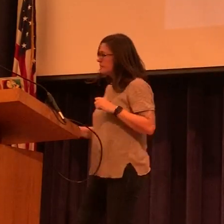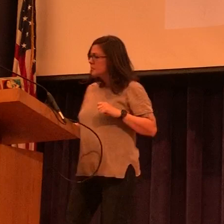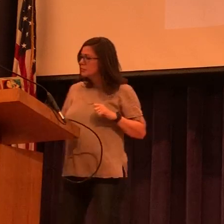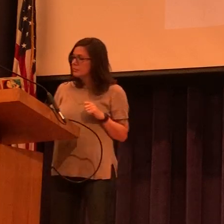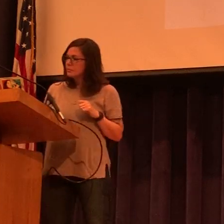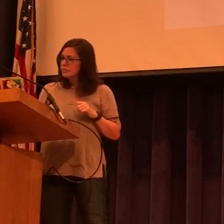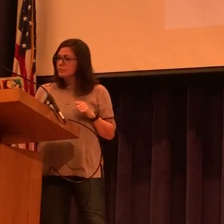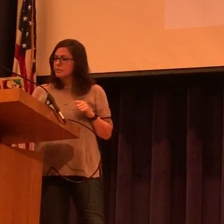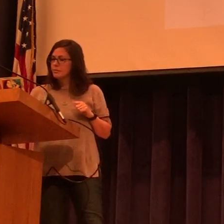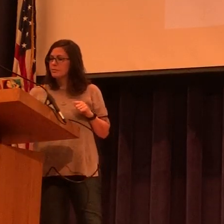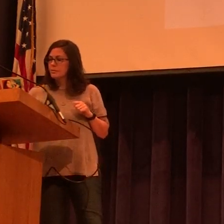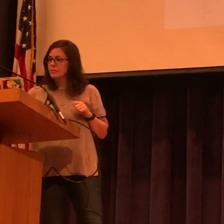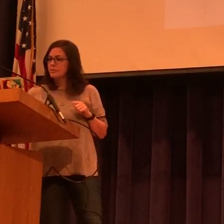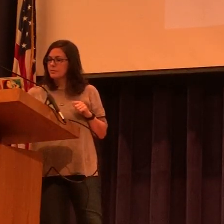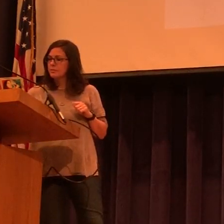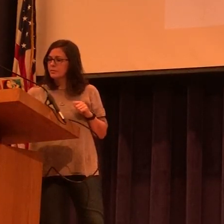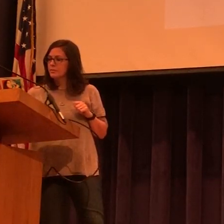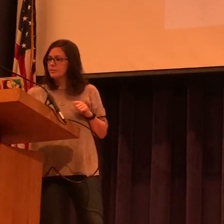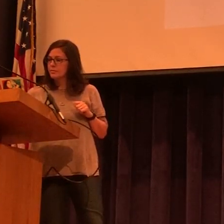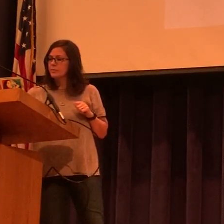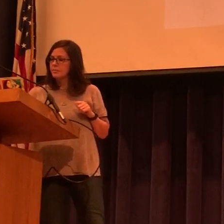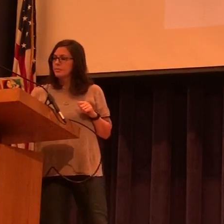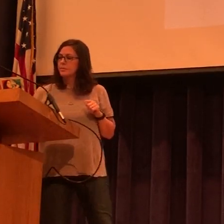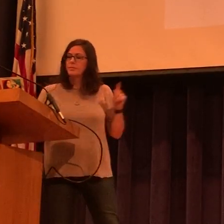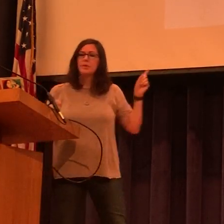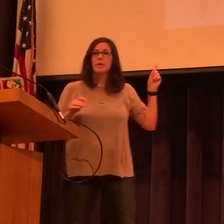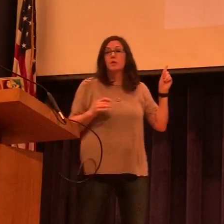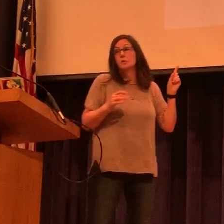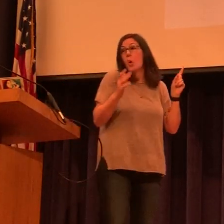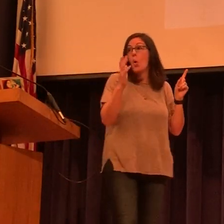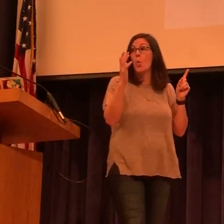of deaf people attain an MD, JD, or PhD.